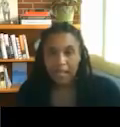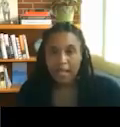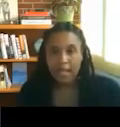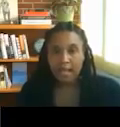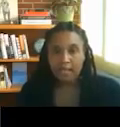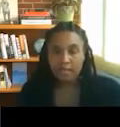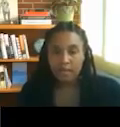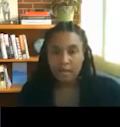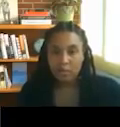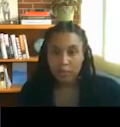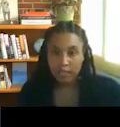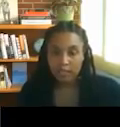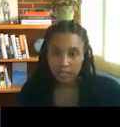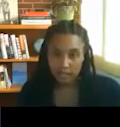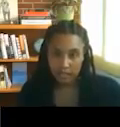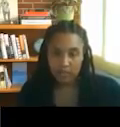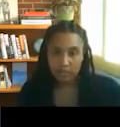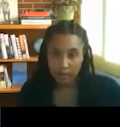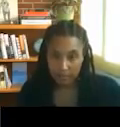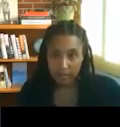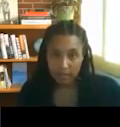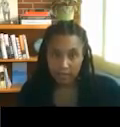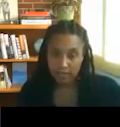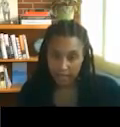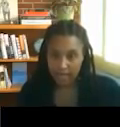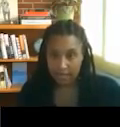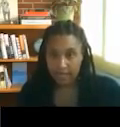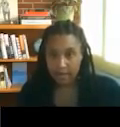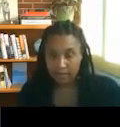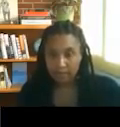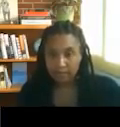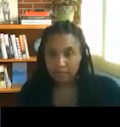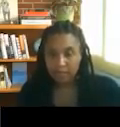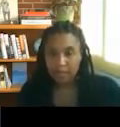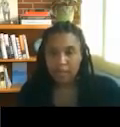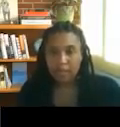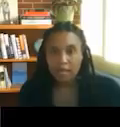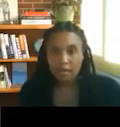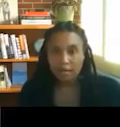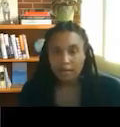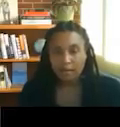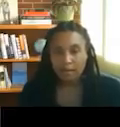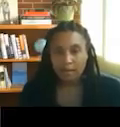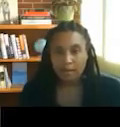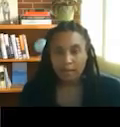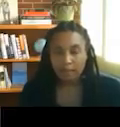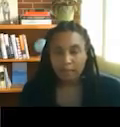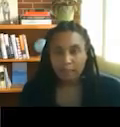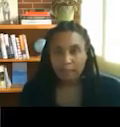hearing, and we teach primarily in ASL.